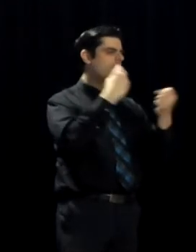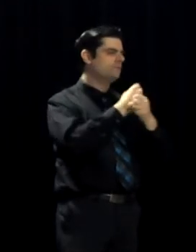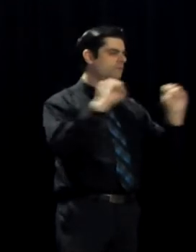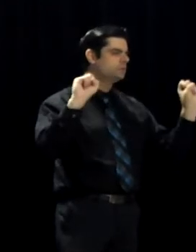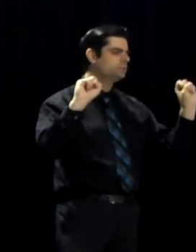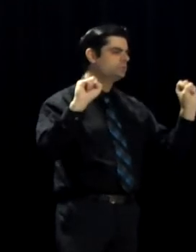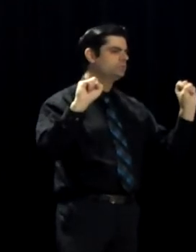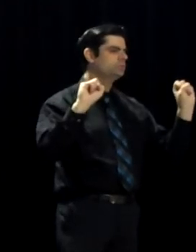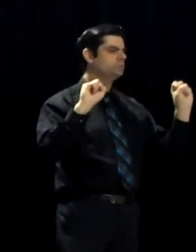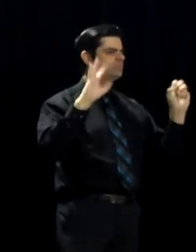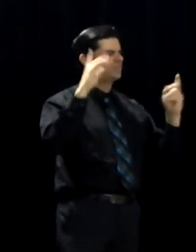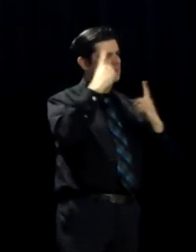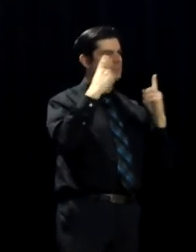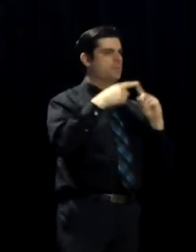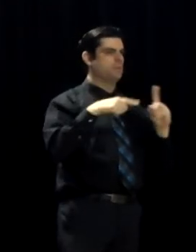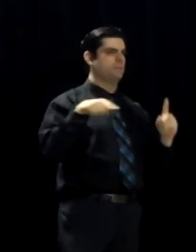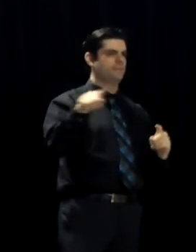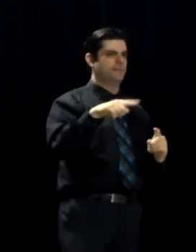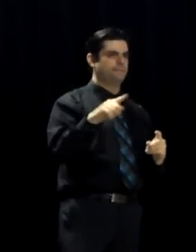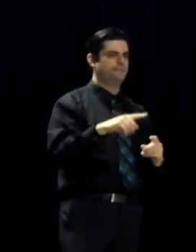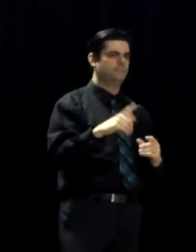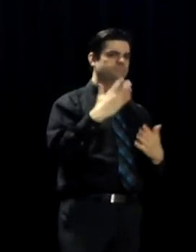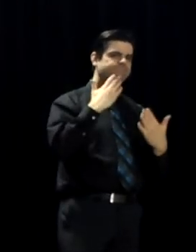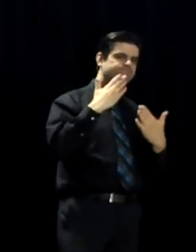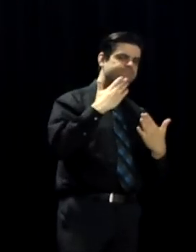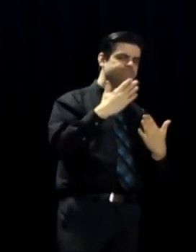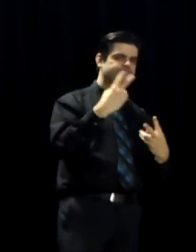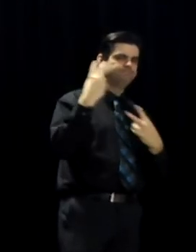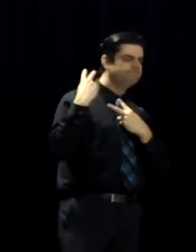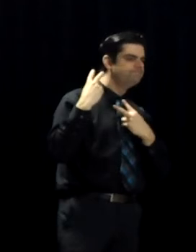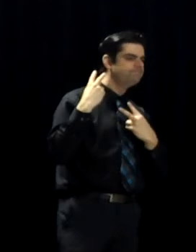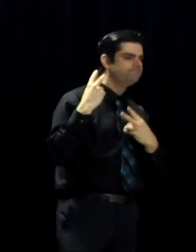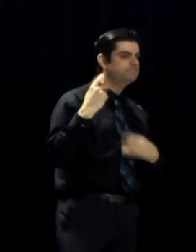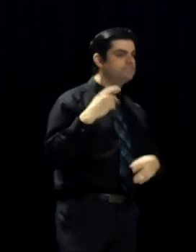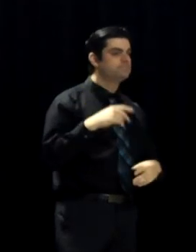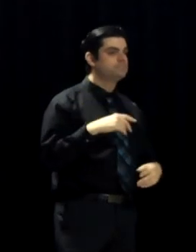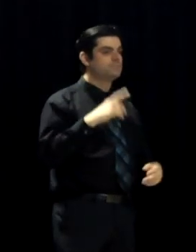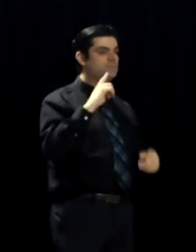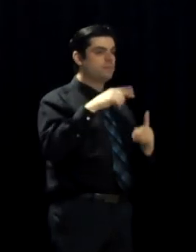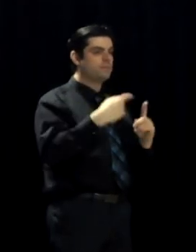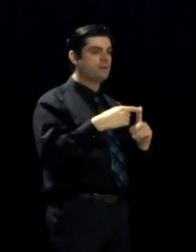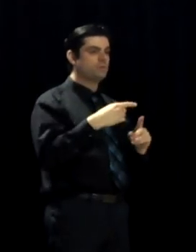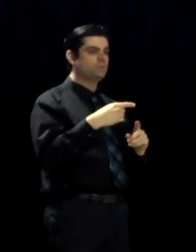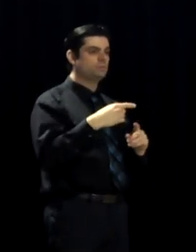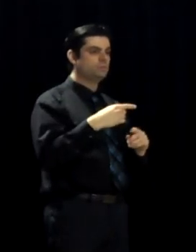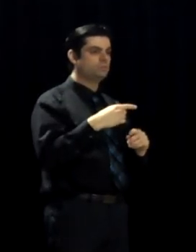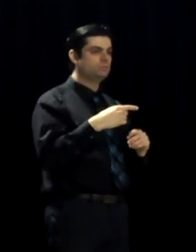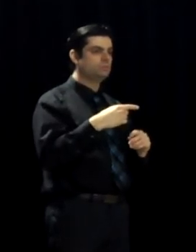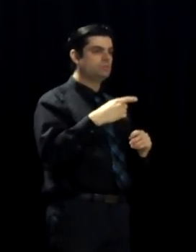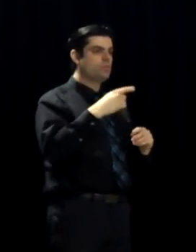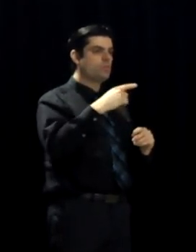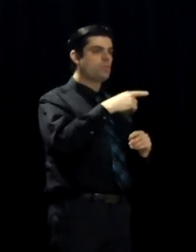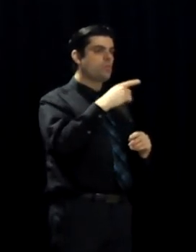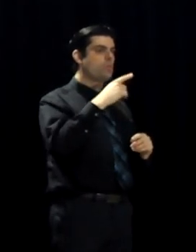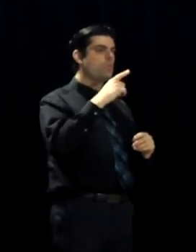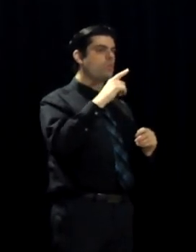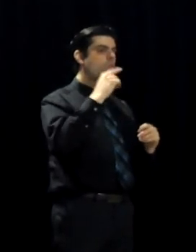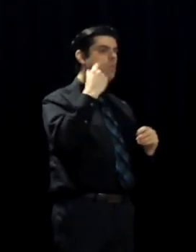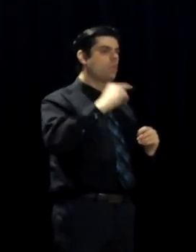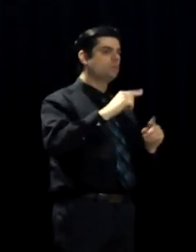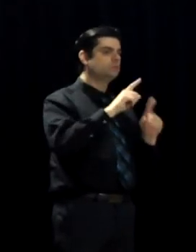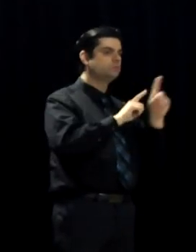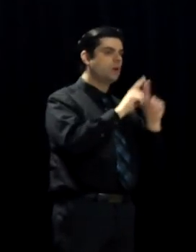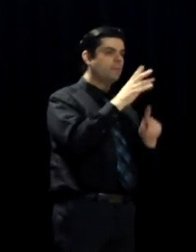us. And I really want to think about our Gold Star mothers and our Gold Star families who play such